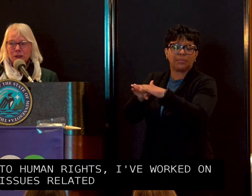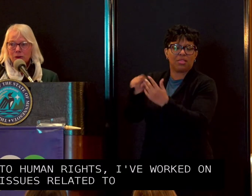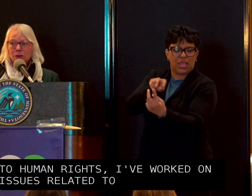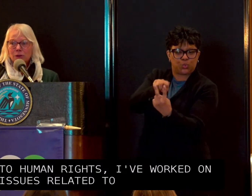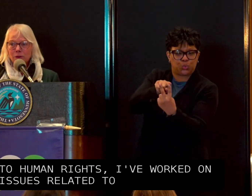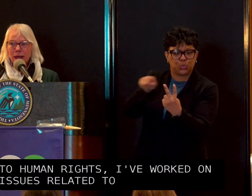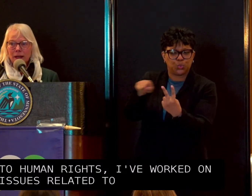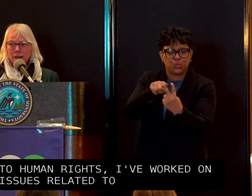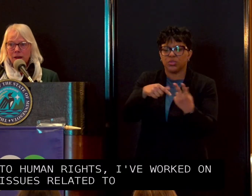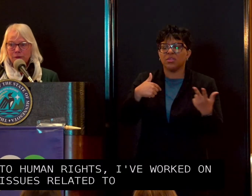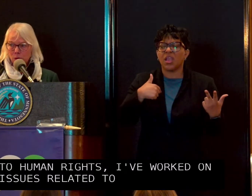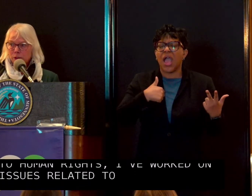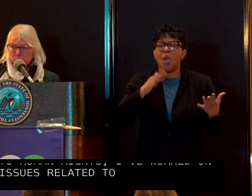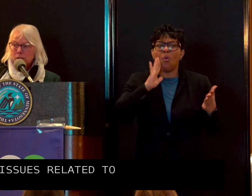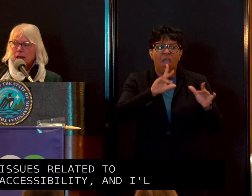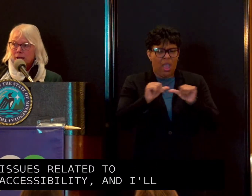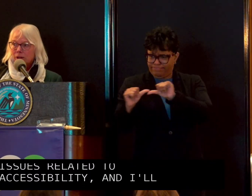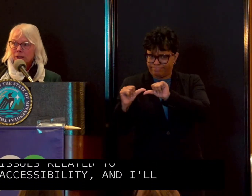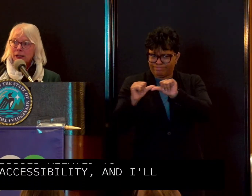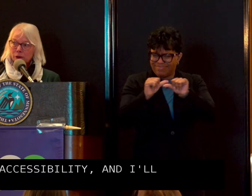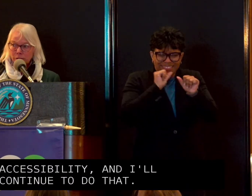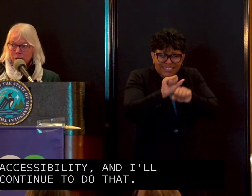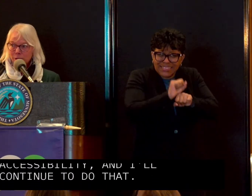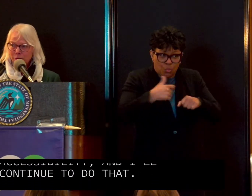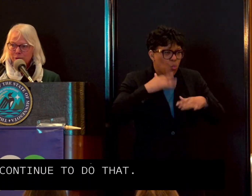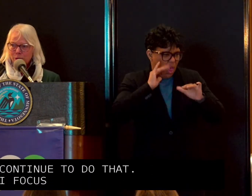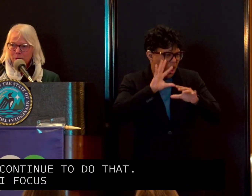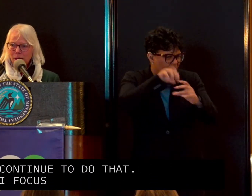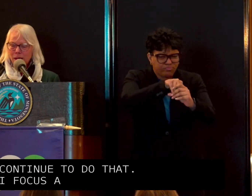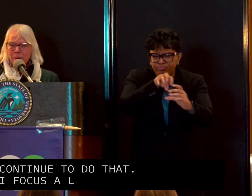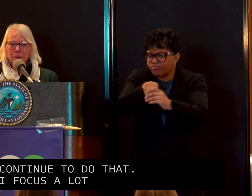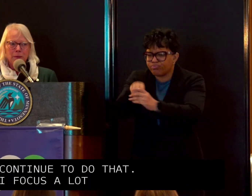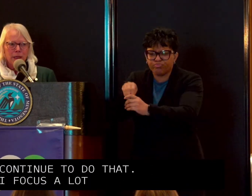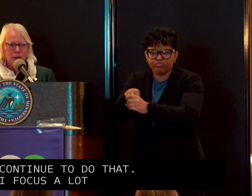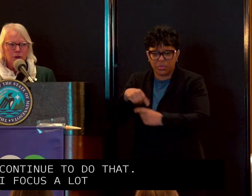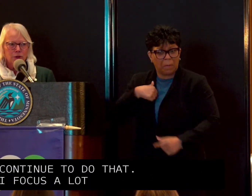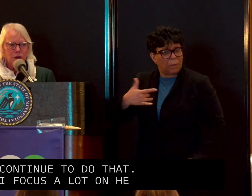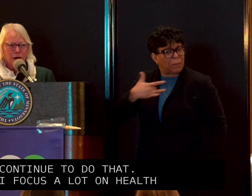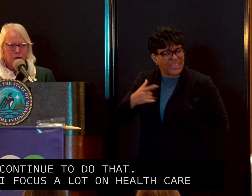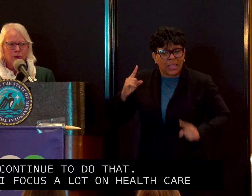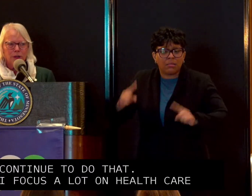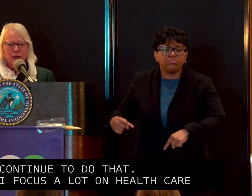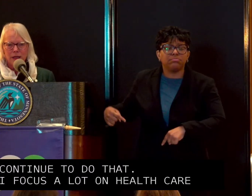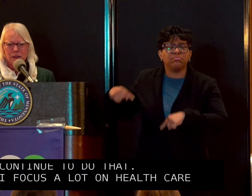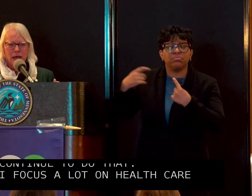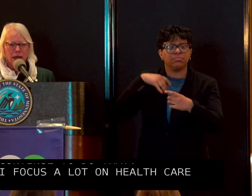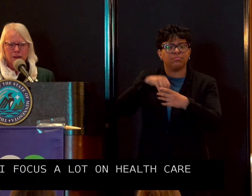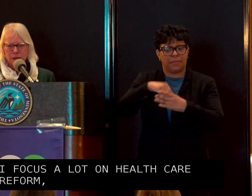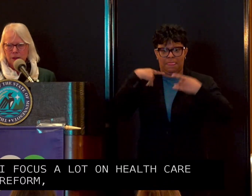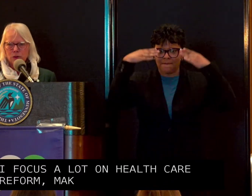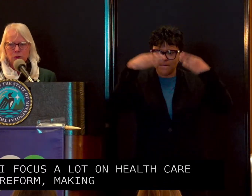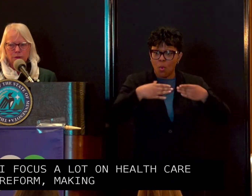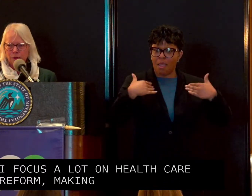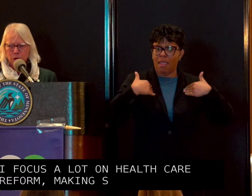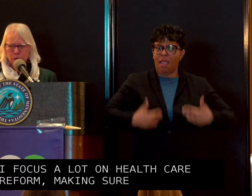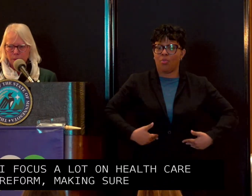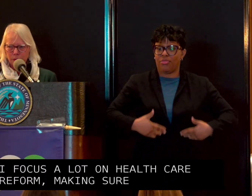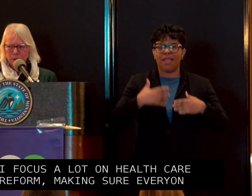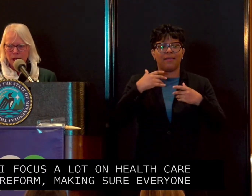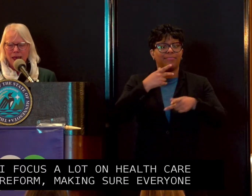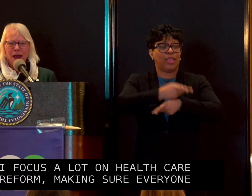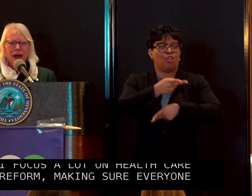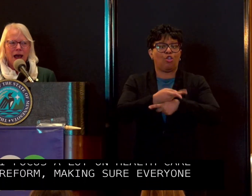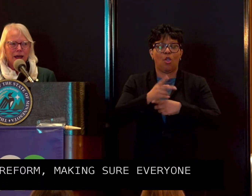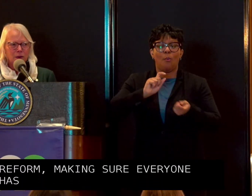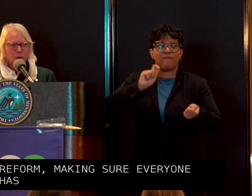I'll continue to do that. I focus a lot on healthcare reform, making sure everyone has access to